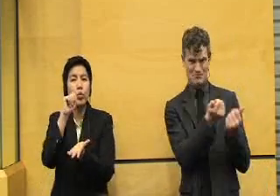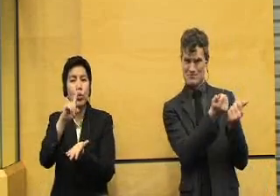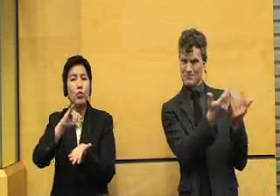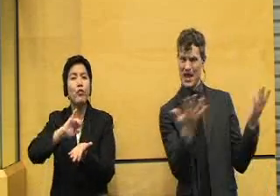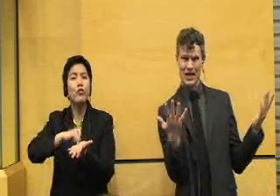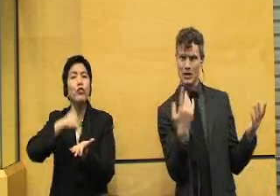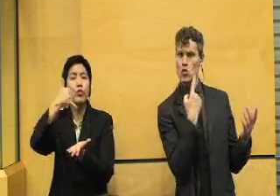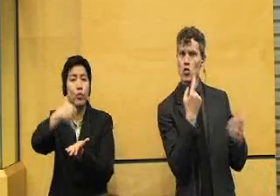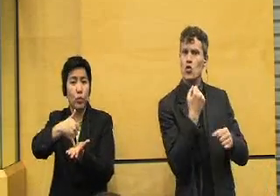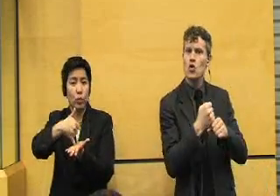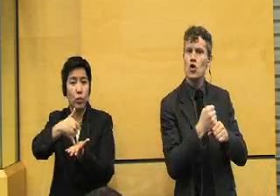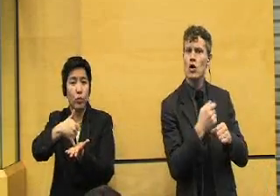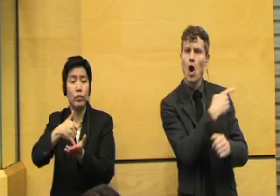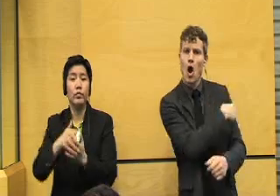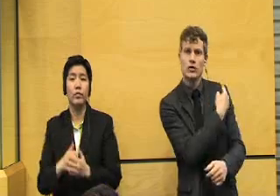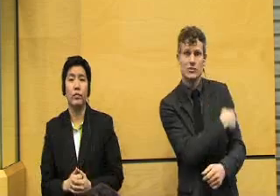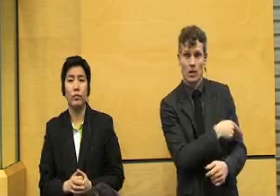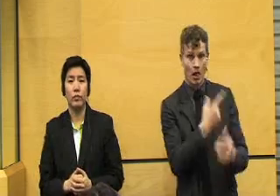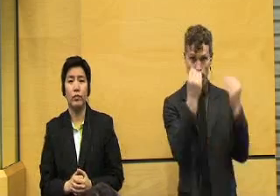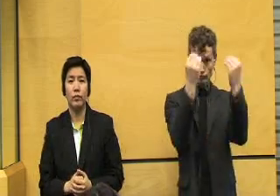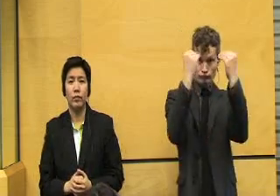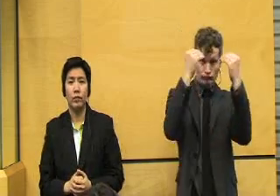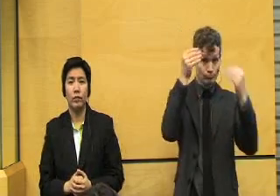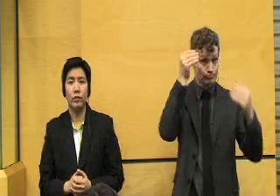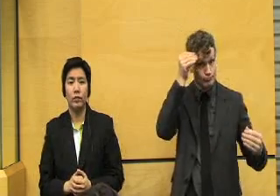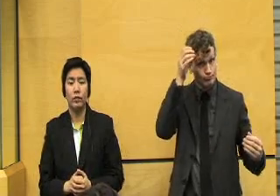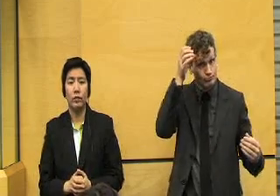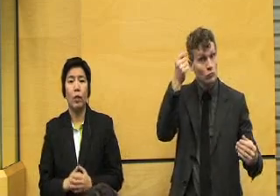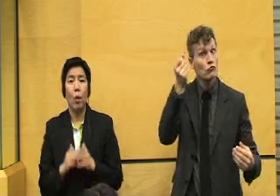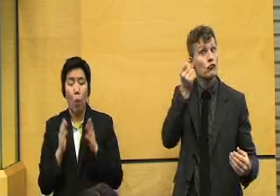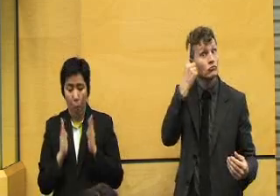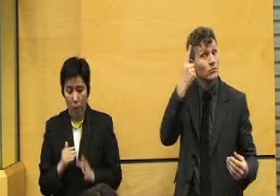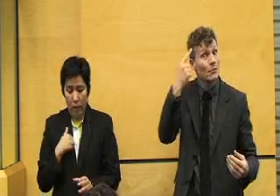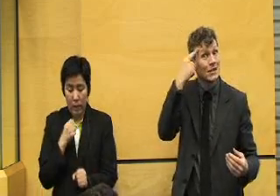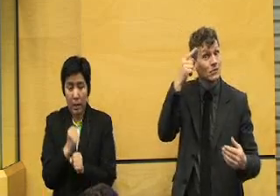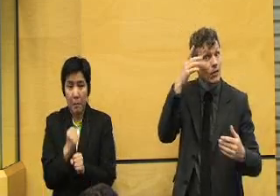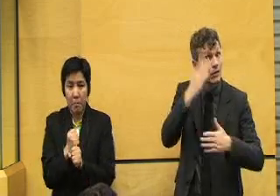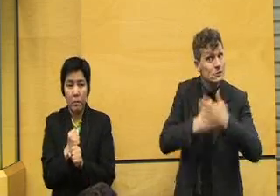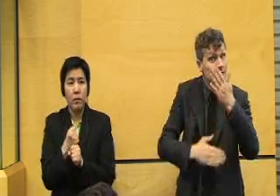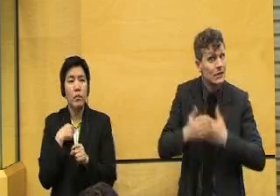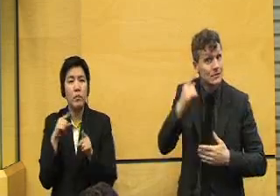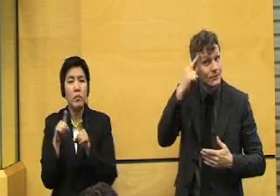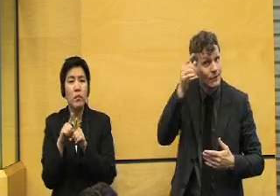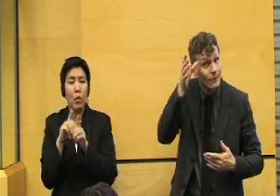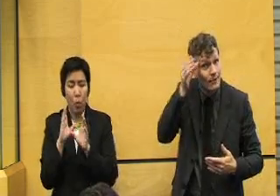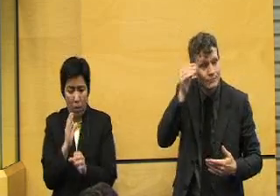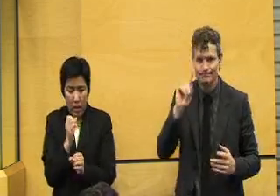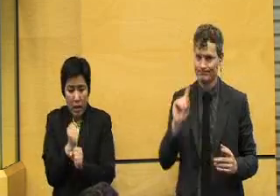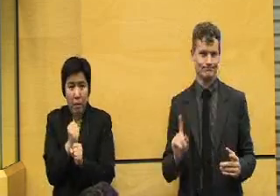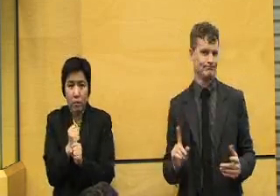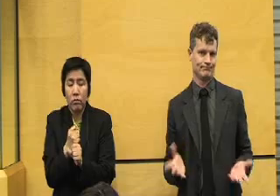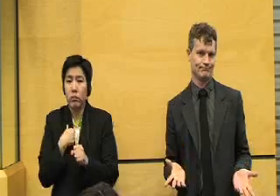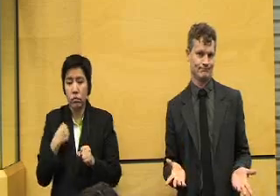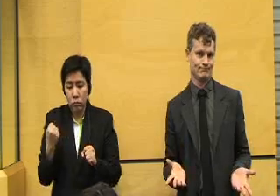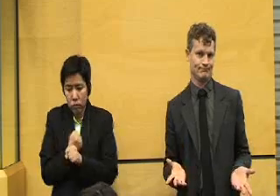to rehabilitate persons with mental disability, and such service is not available at small